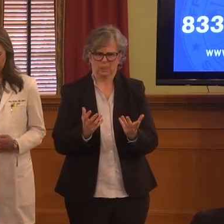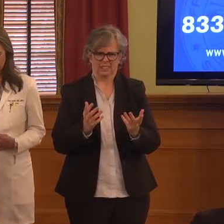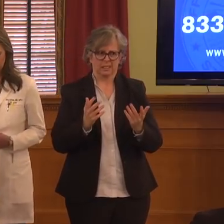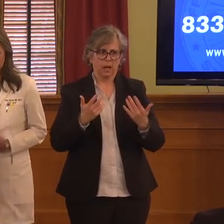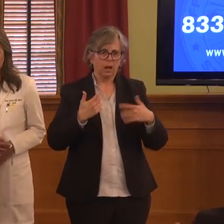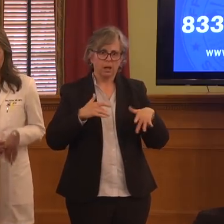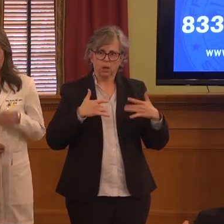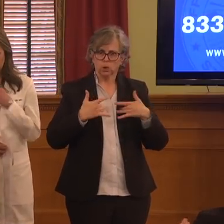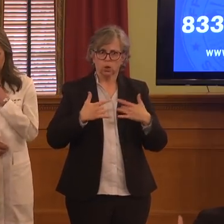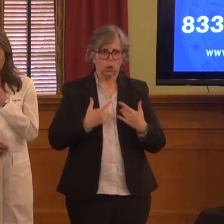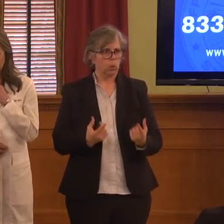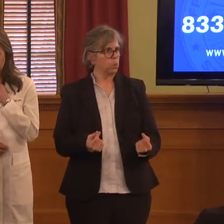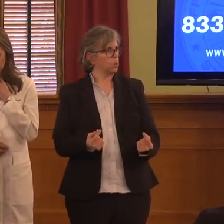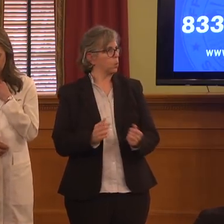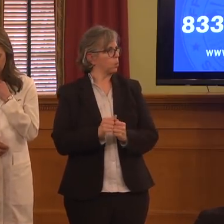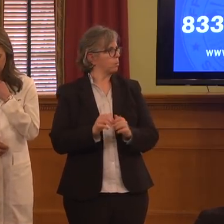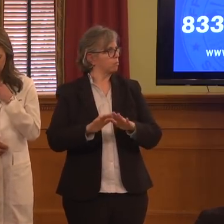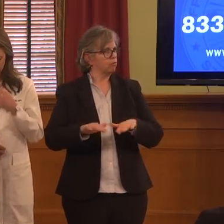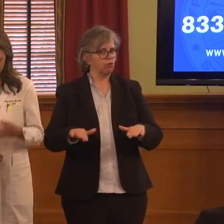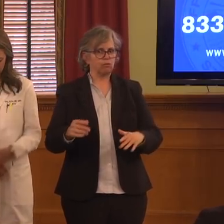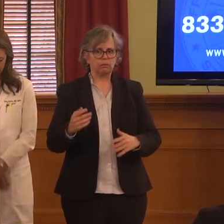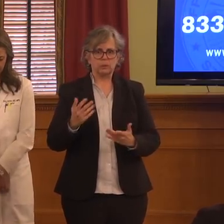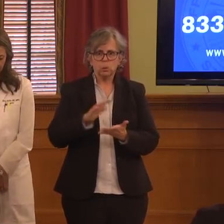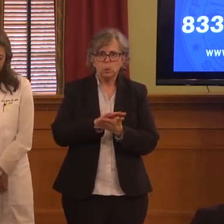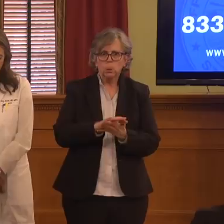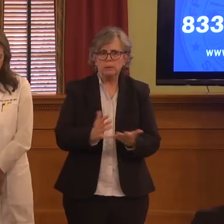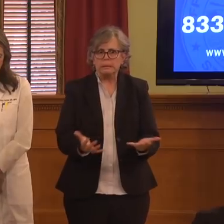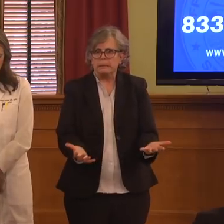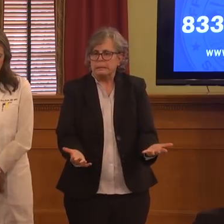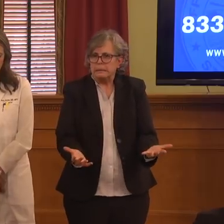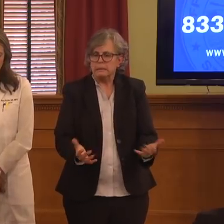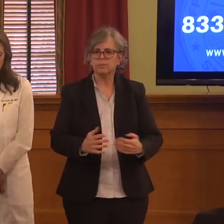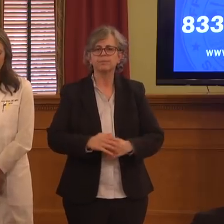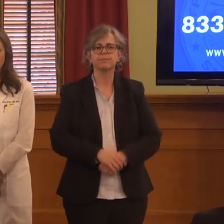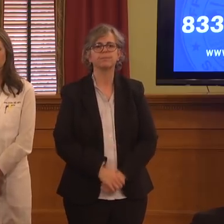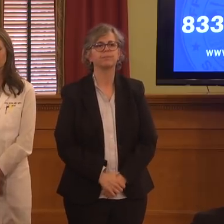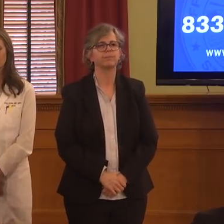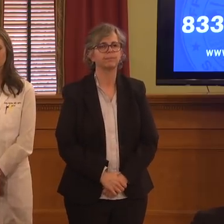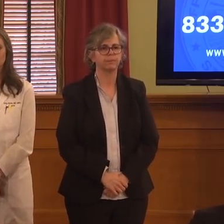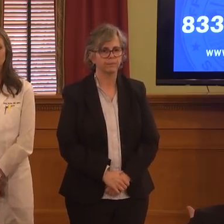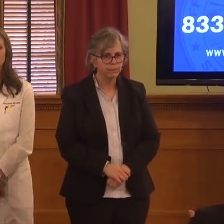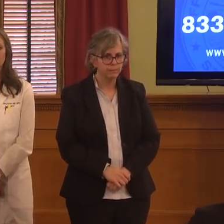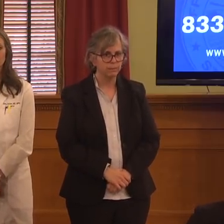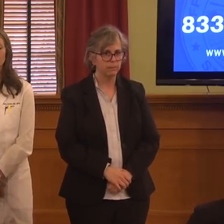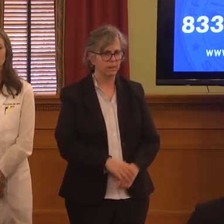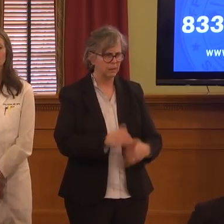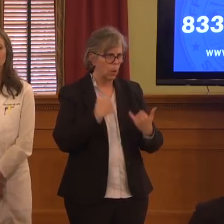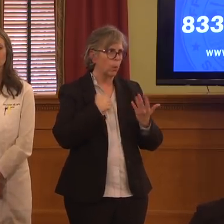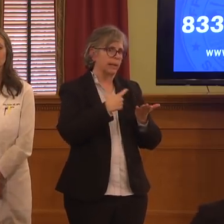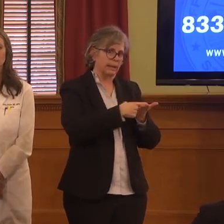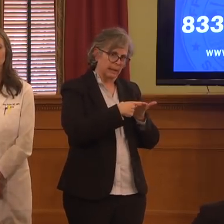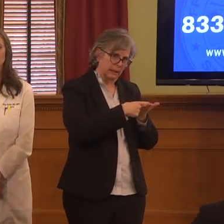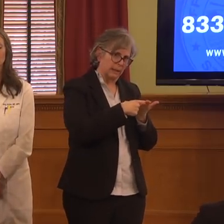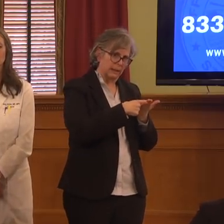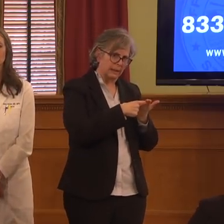have today, again, consulted the best minds that we can consult.